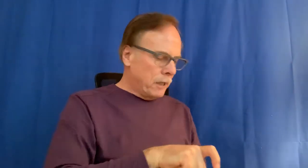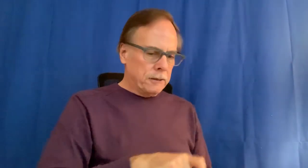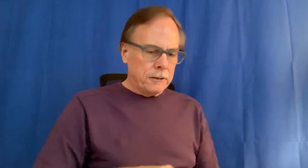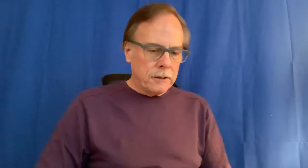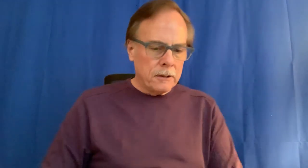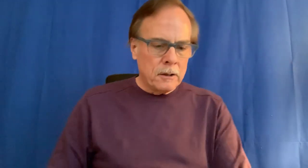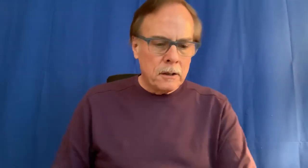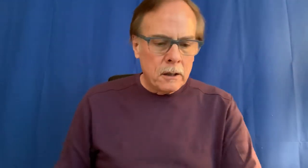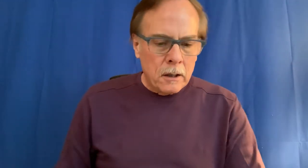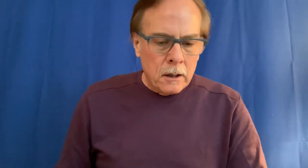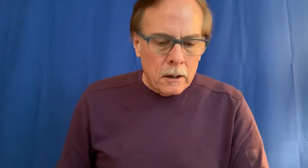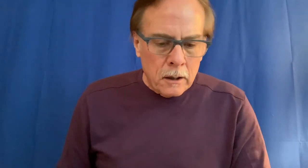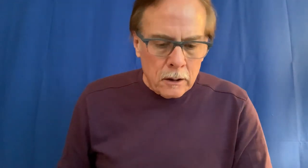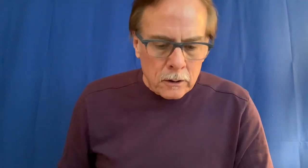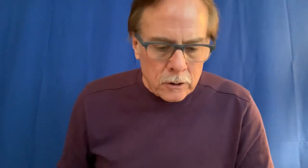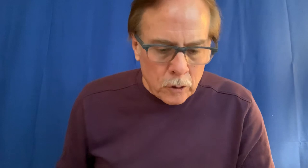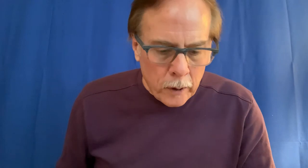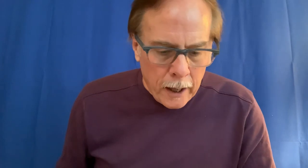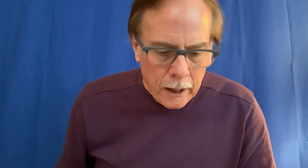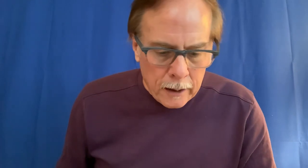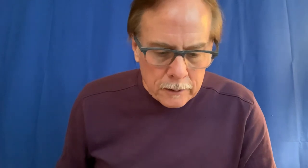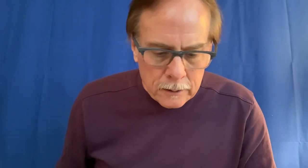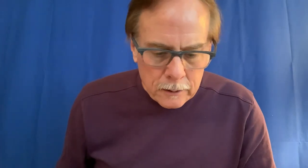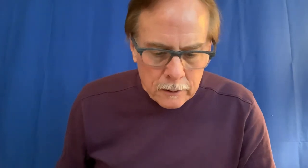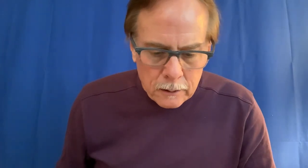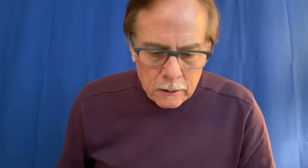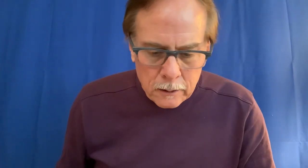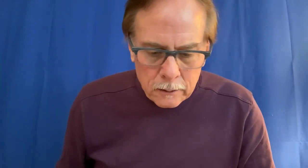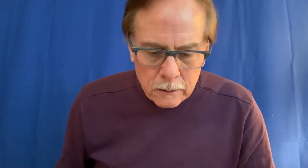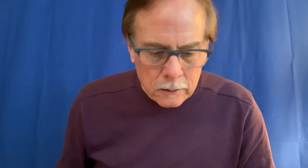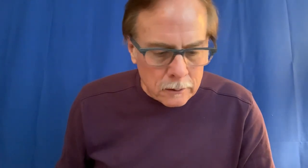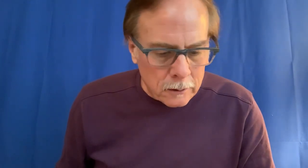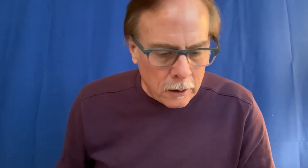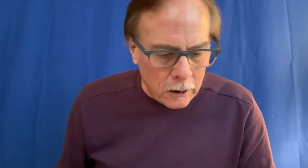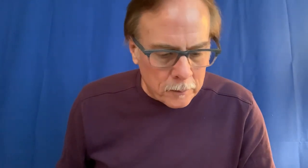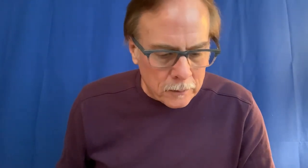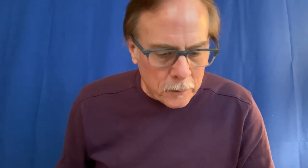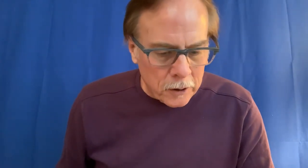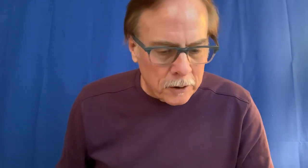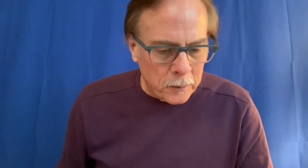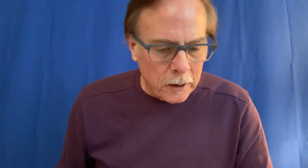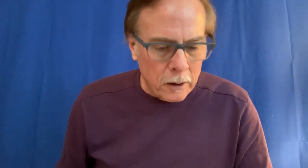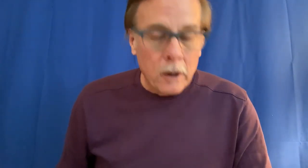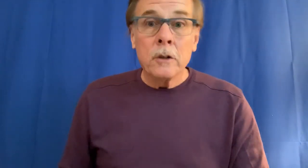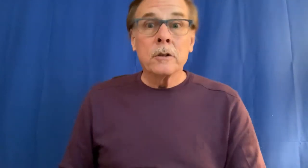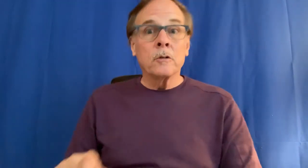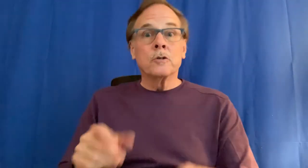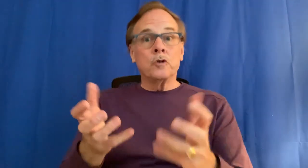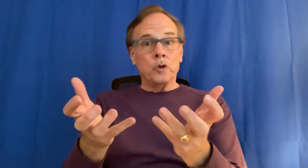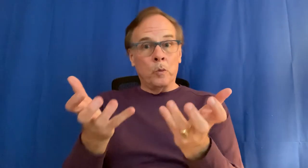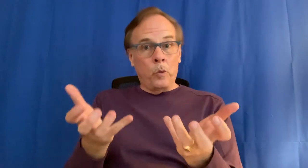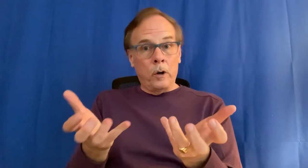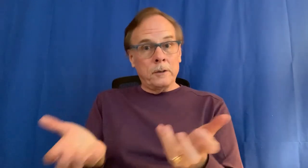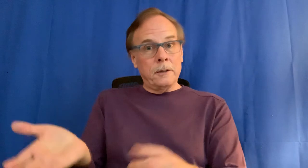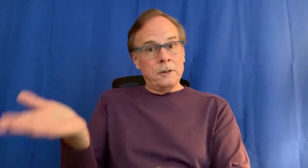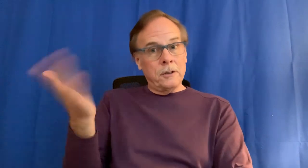Must. To ask, to come, participate. So, do you want to